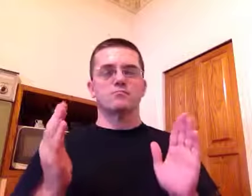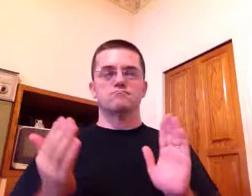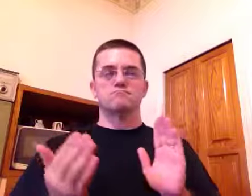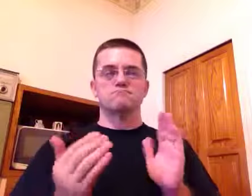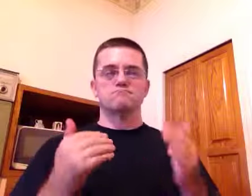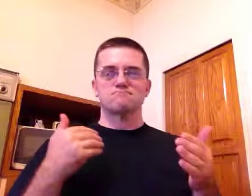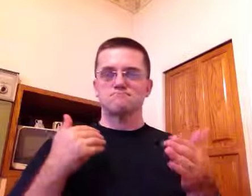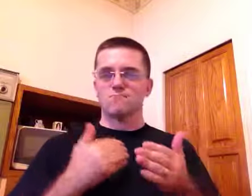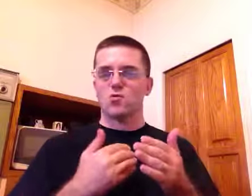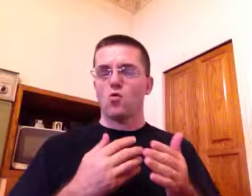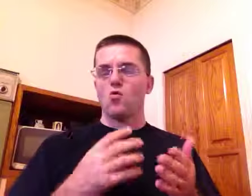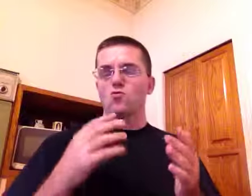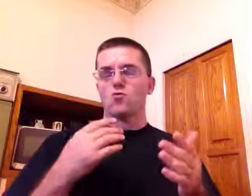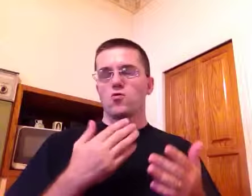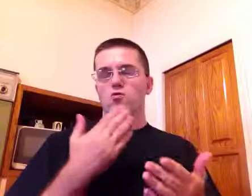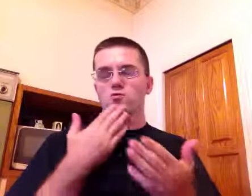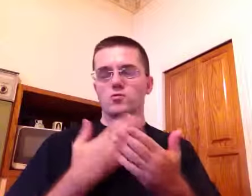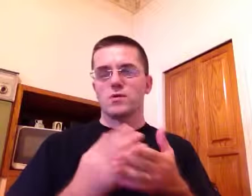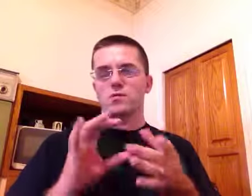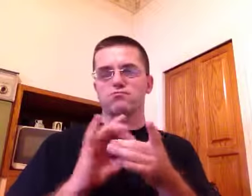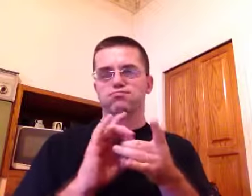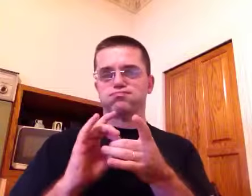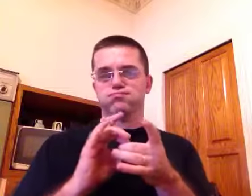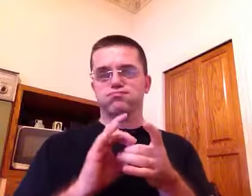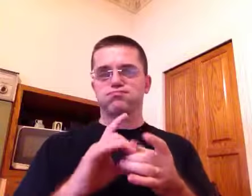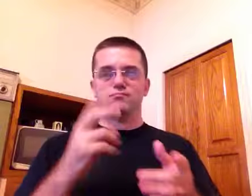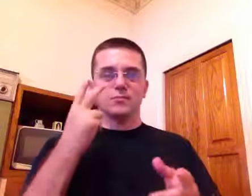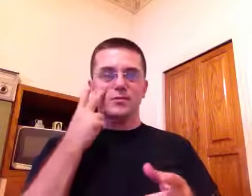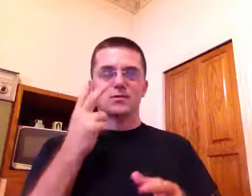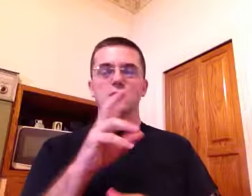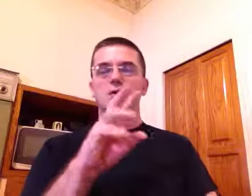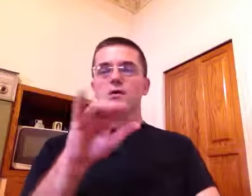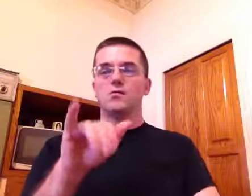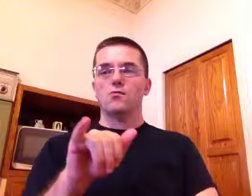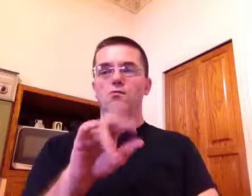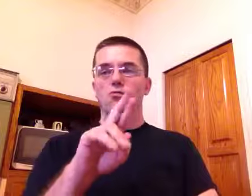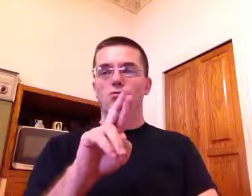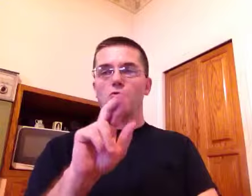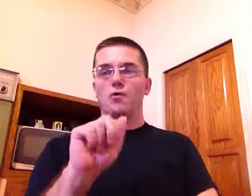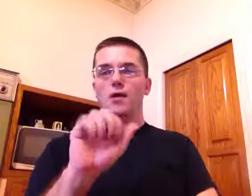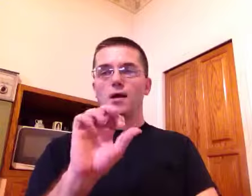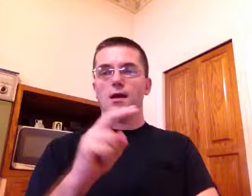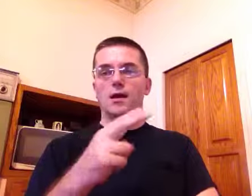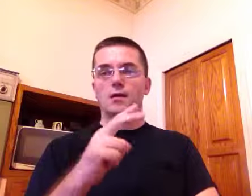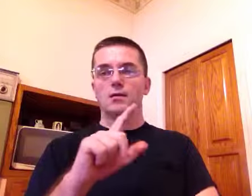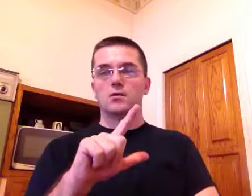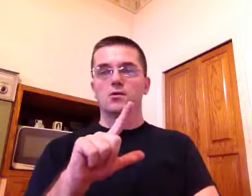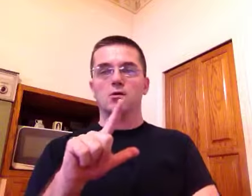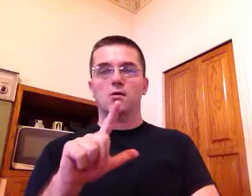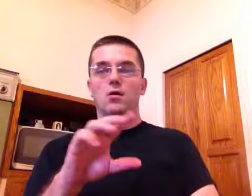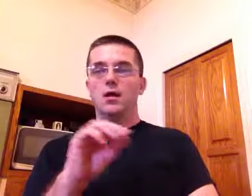you're going to get to see Rachel and John, and I am excited to come out and teach how to just change your whole family